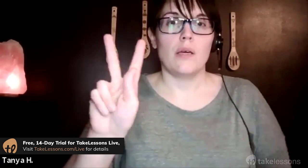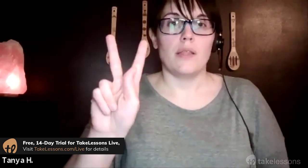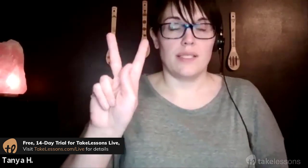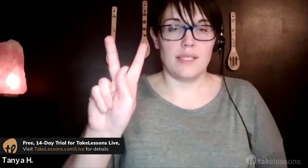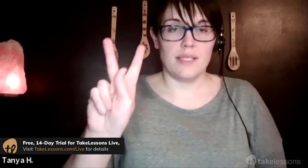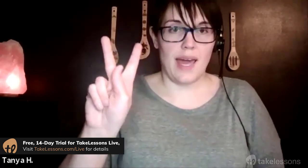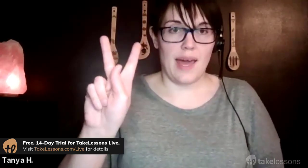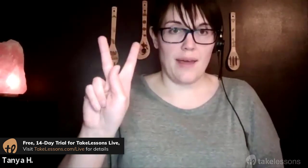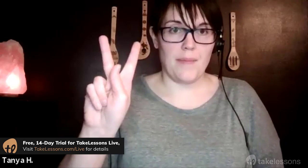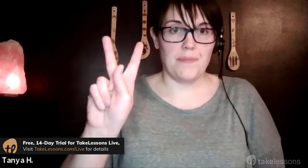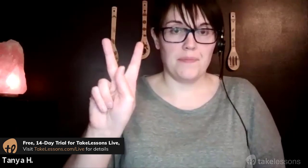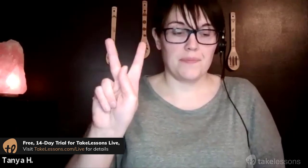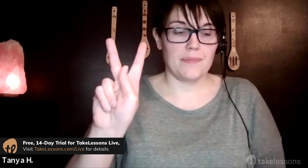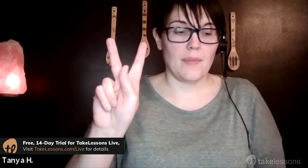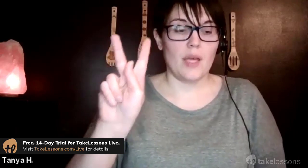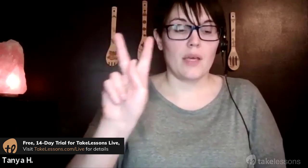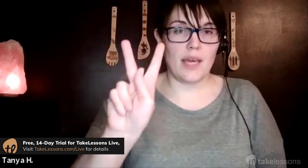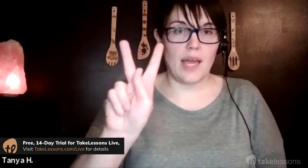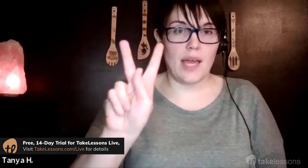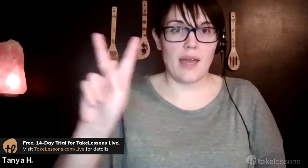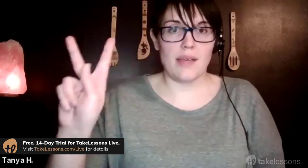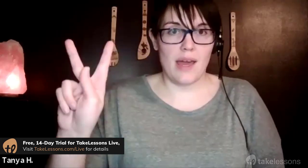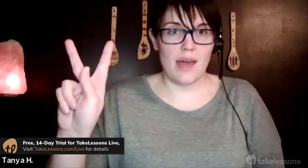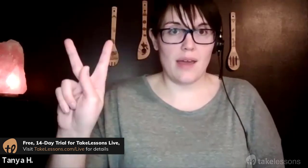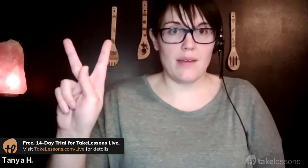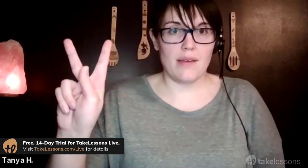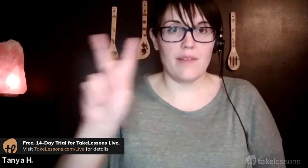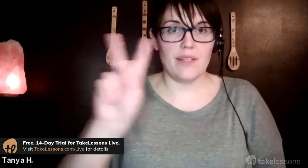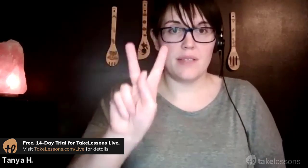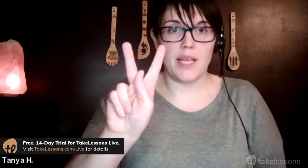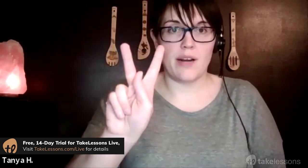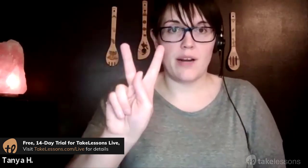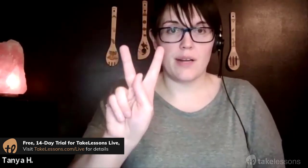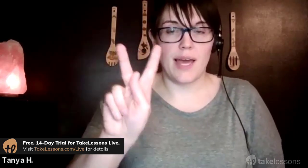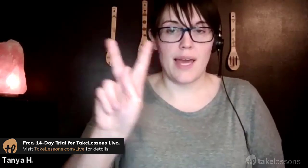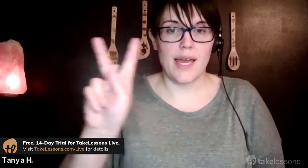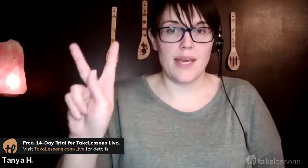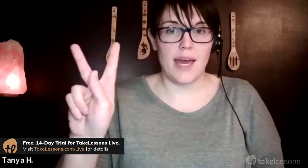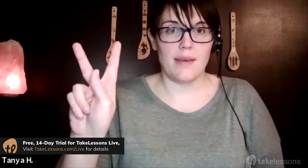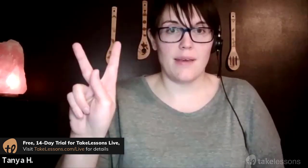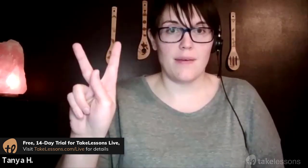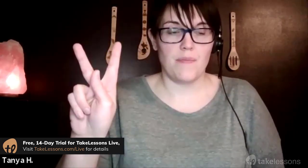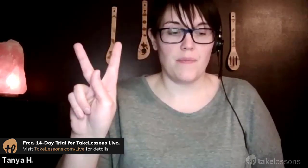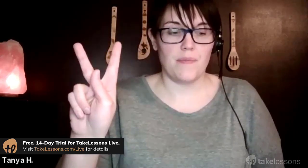This is K. K, K. If it's a double letter, K, K.